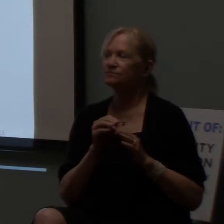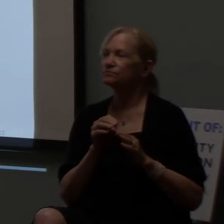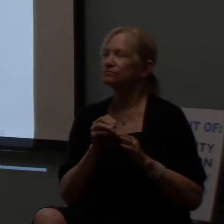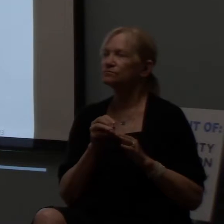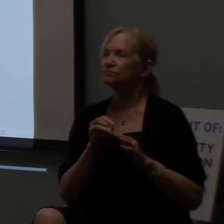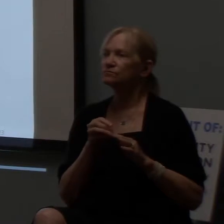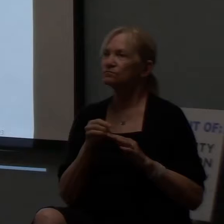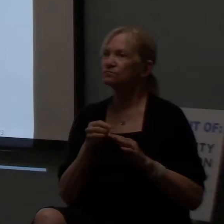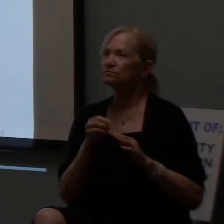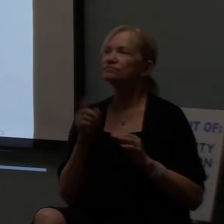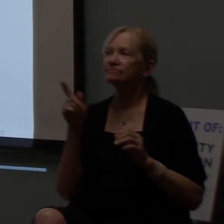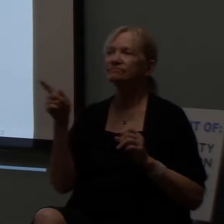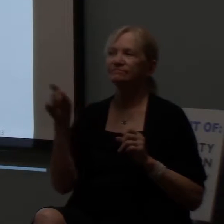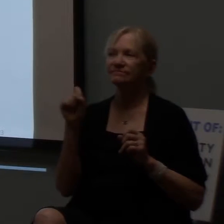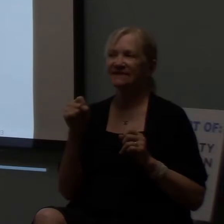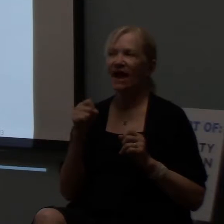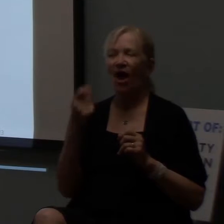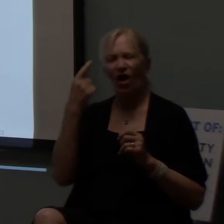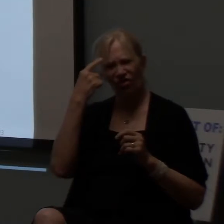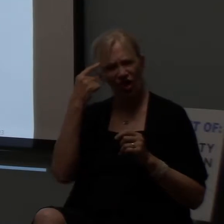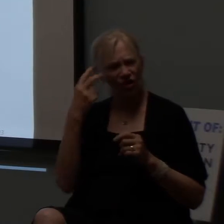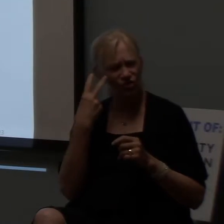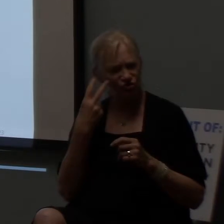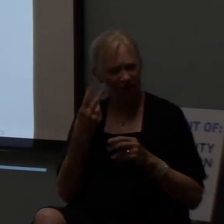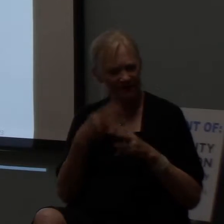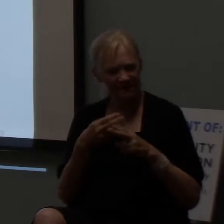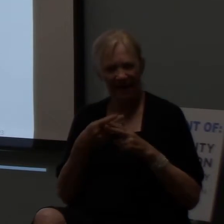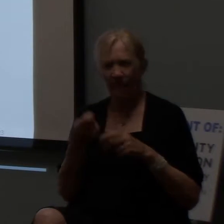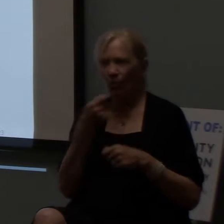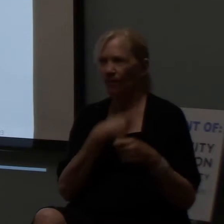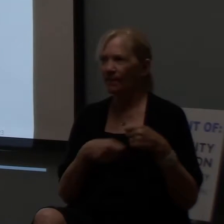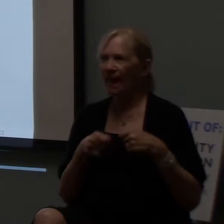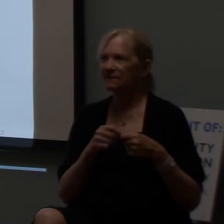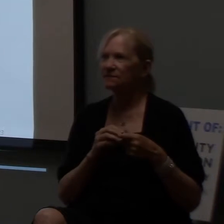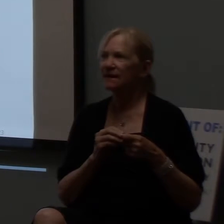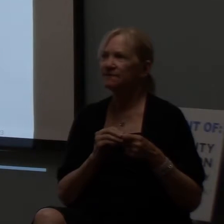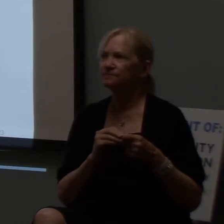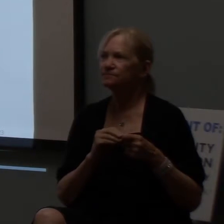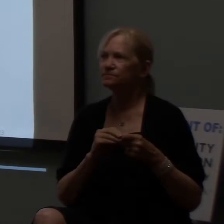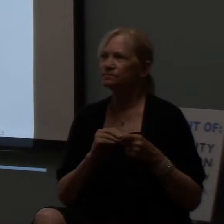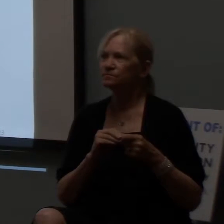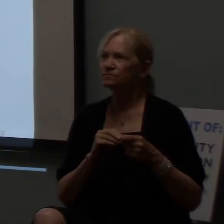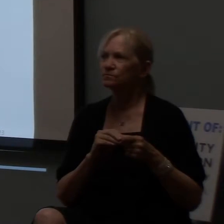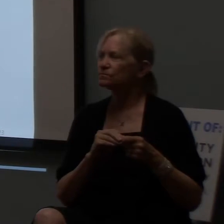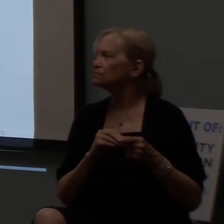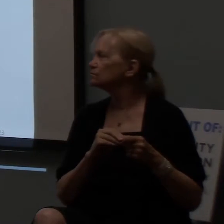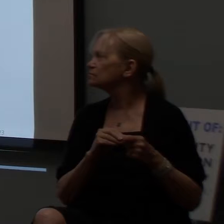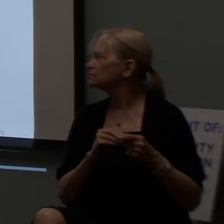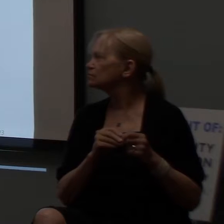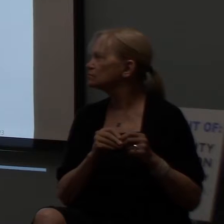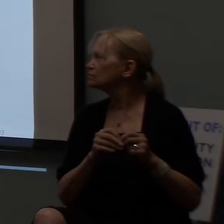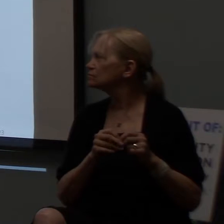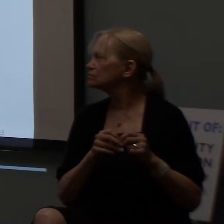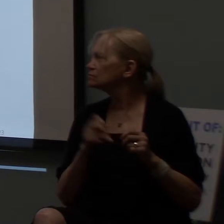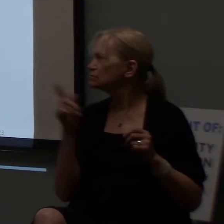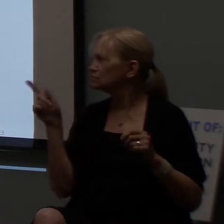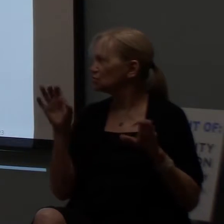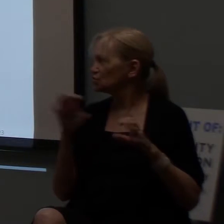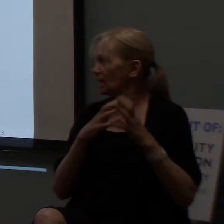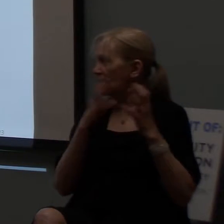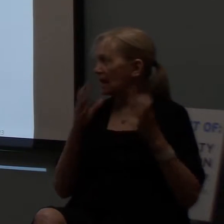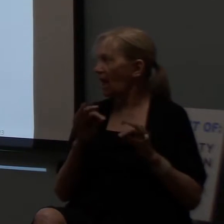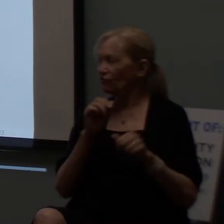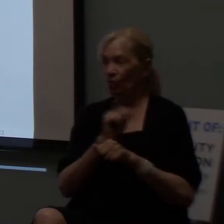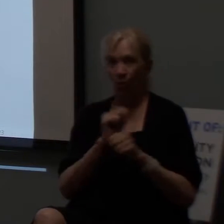Oh, He was term limited. I thought I saw the name of his replacement. Okay, my mistake. Thank you. I guess what I would say, I do a lot of work with the Larimer